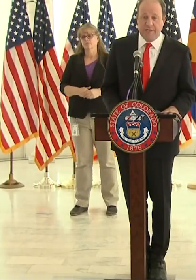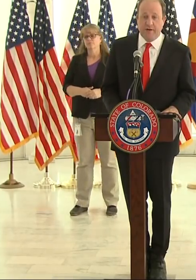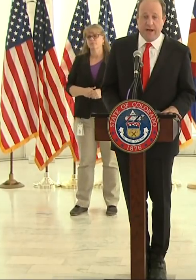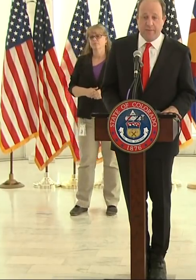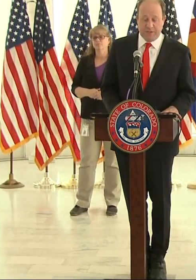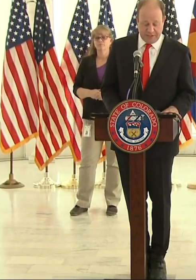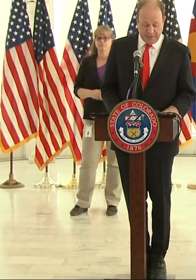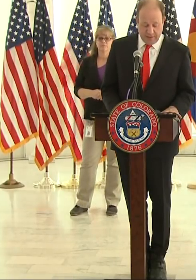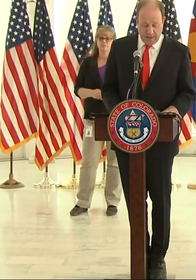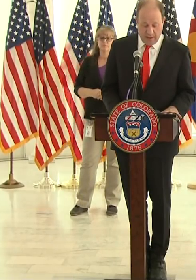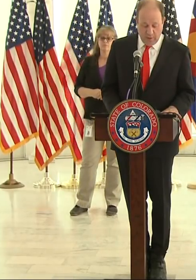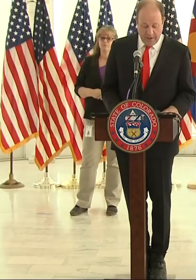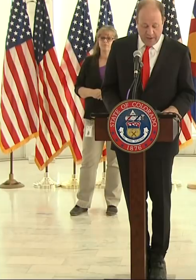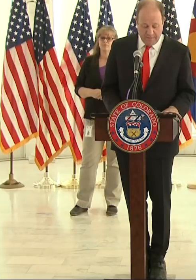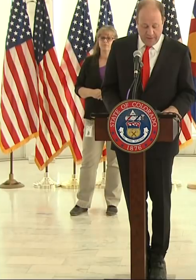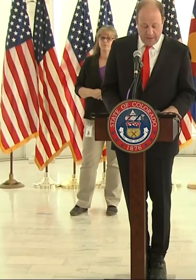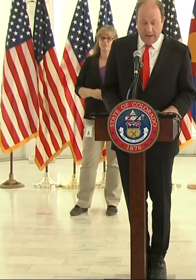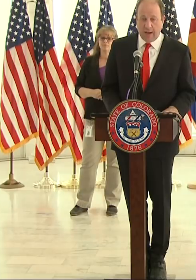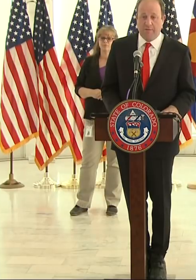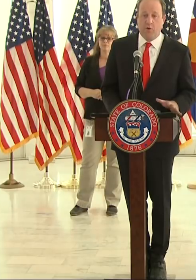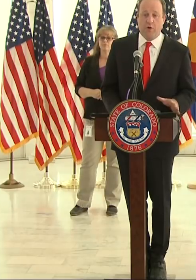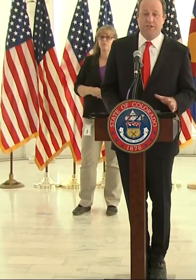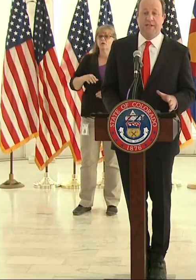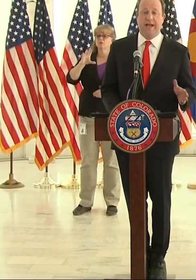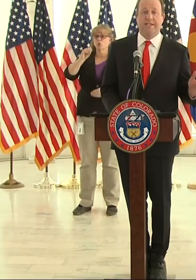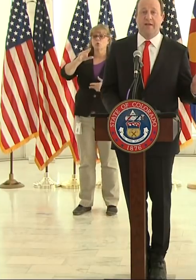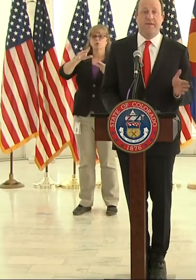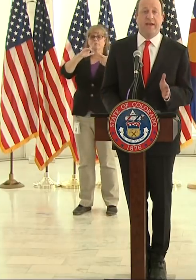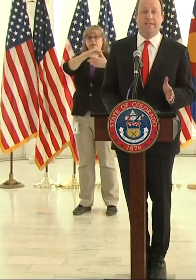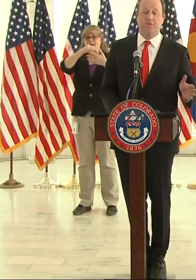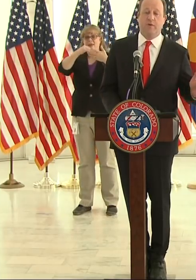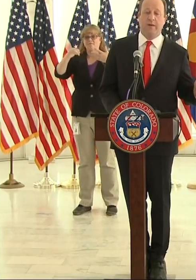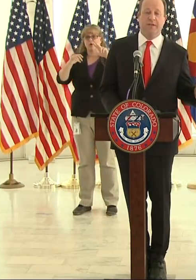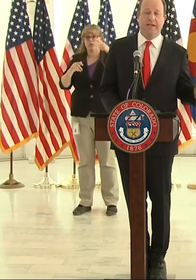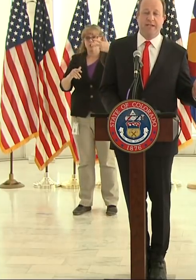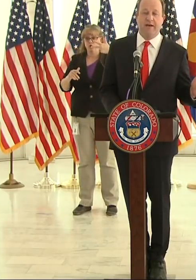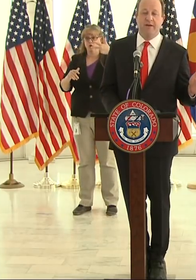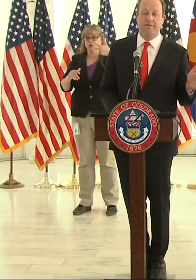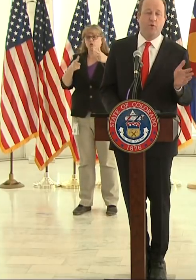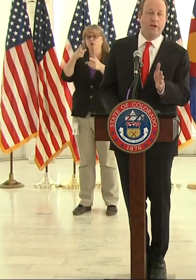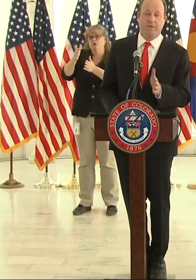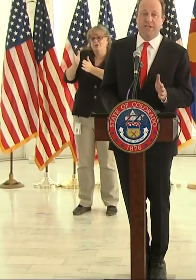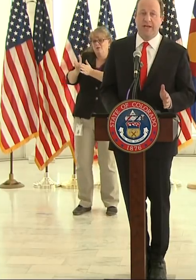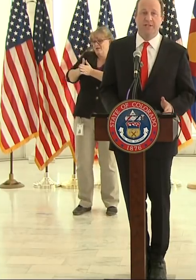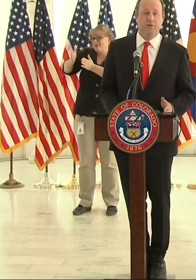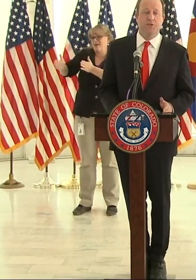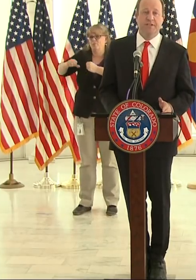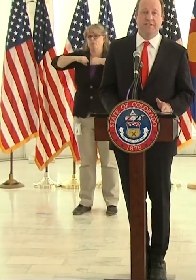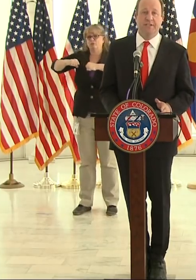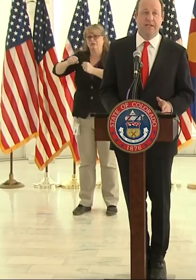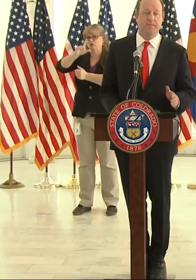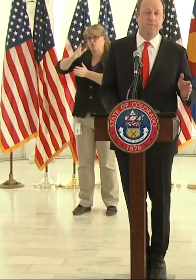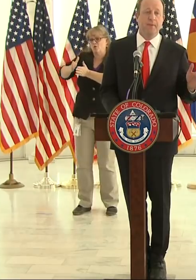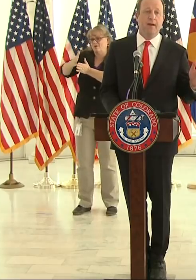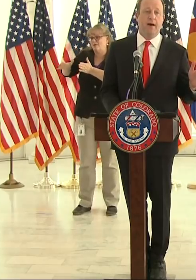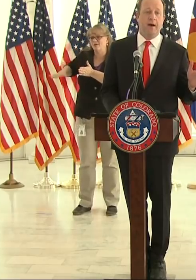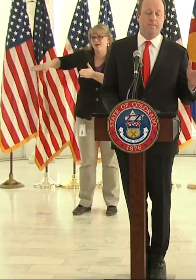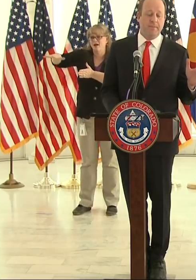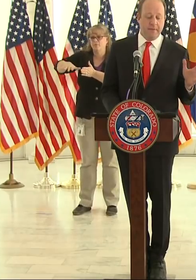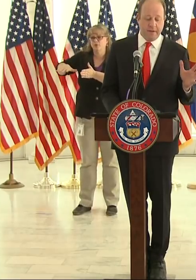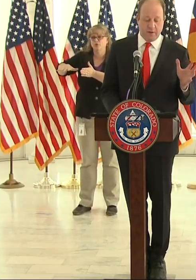And protecting our neighbors is still a way off, of course, and that's that phase as we're able to get down to 40% social distancing,